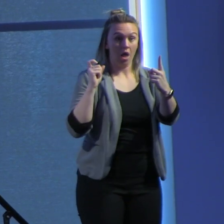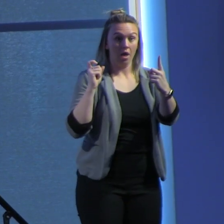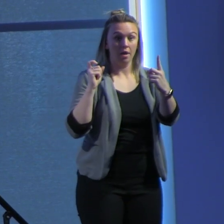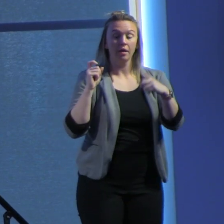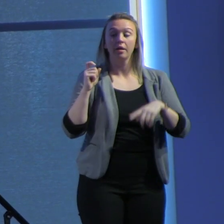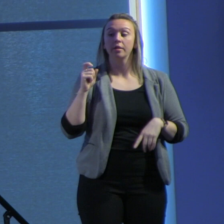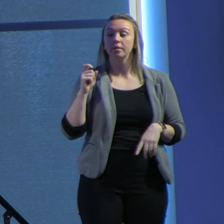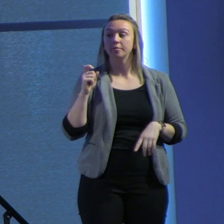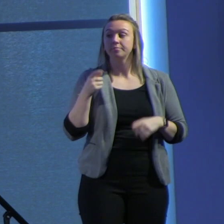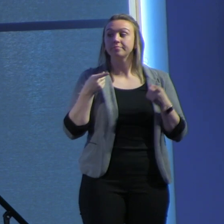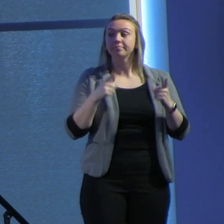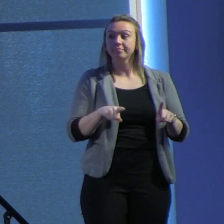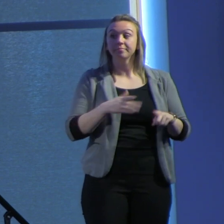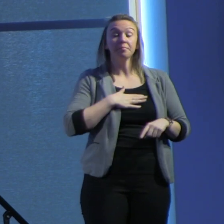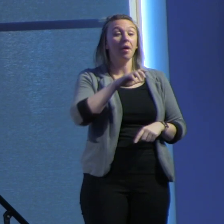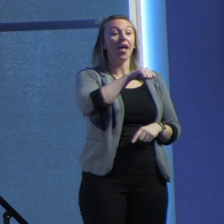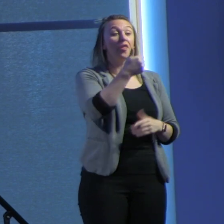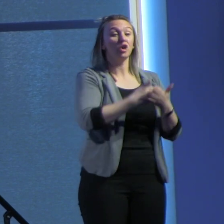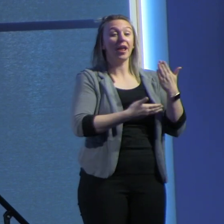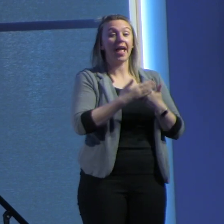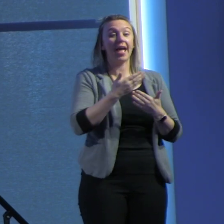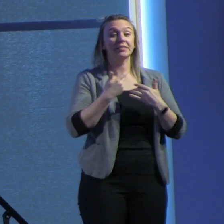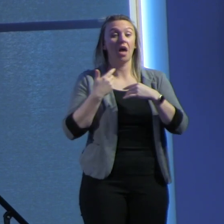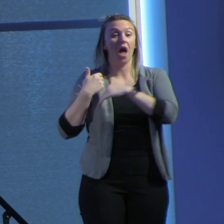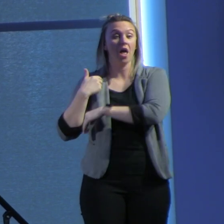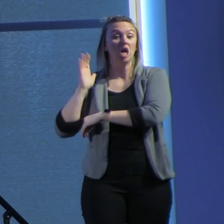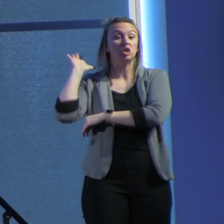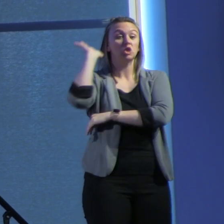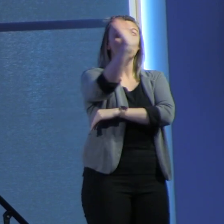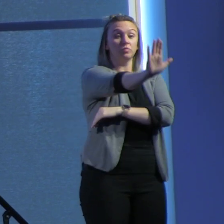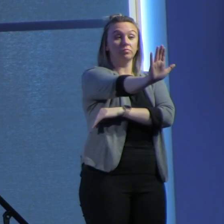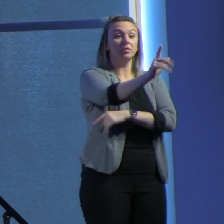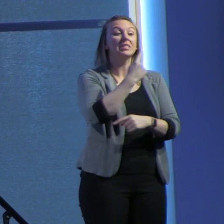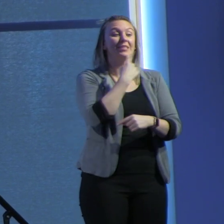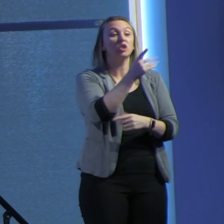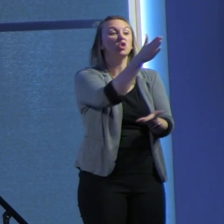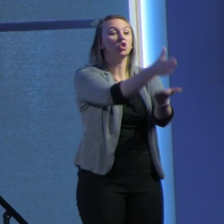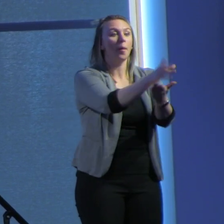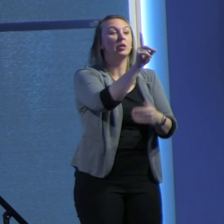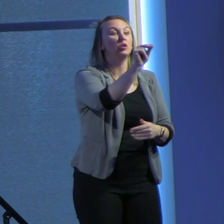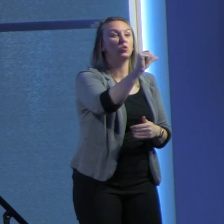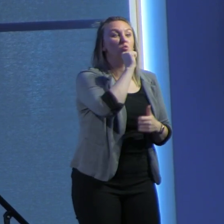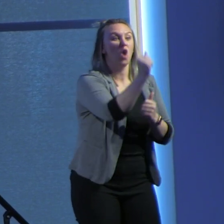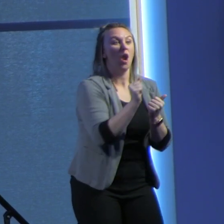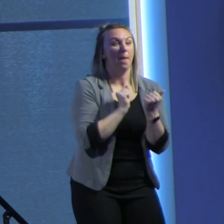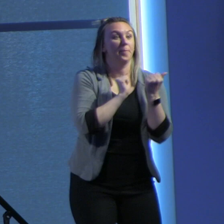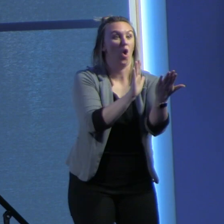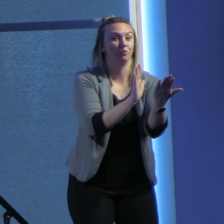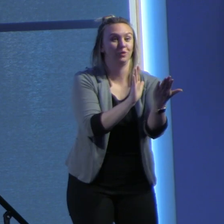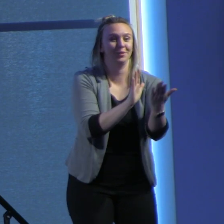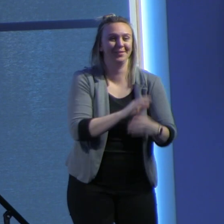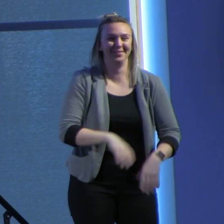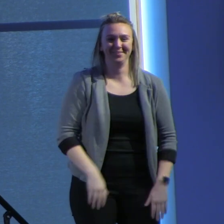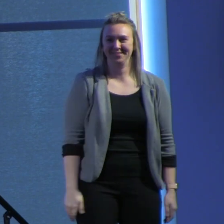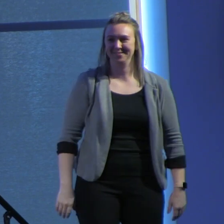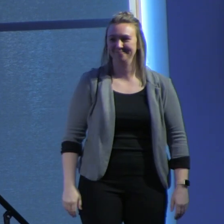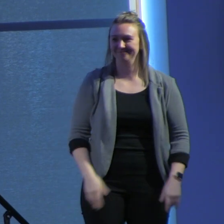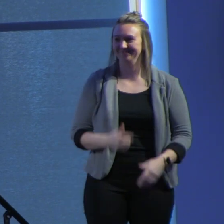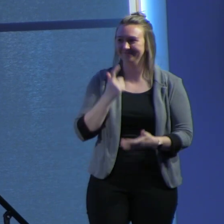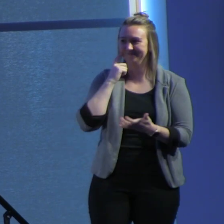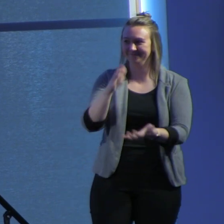I stuck my other hand out and I said, "Stop! Do not approach."